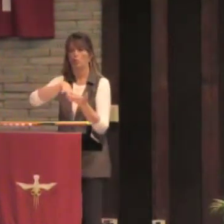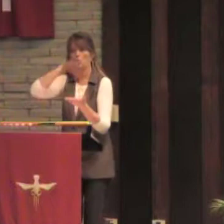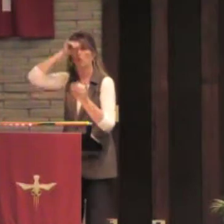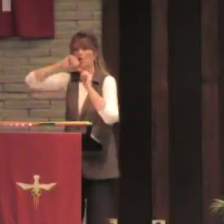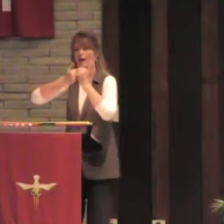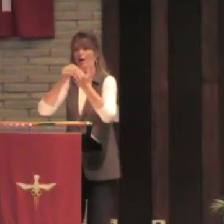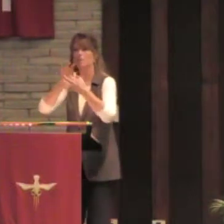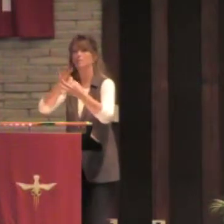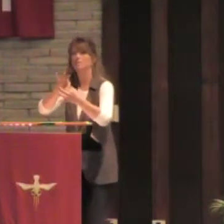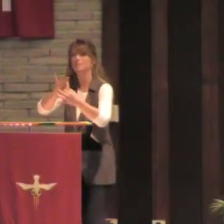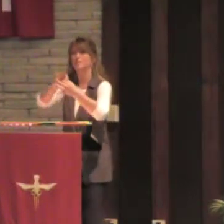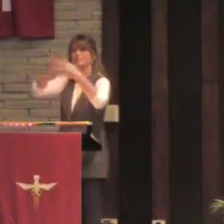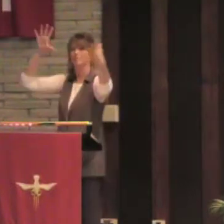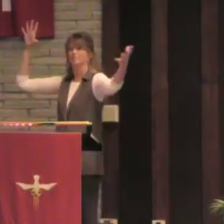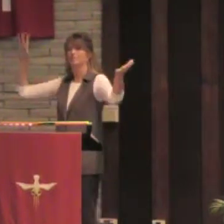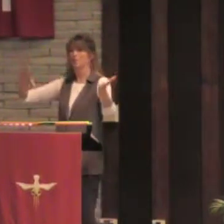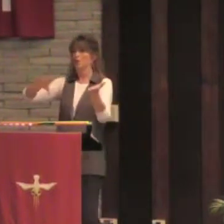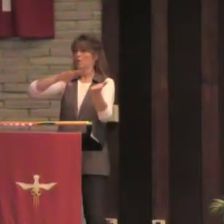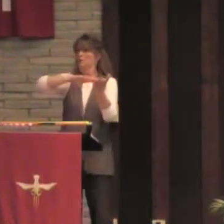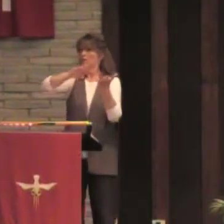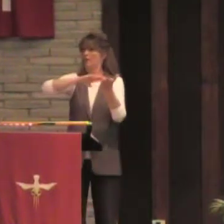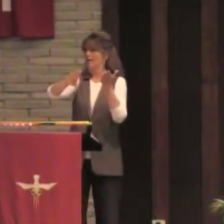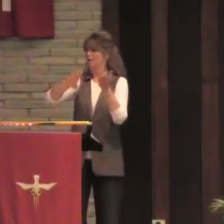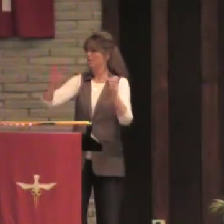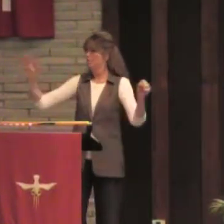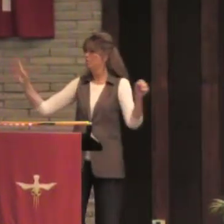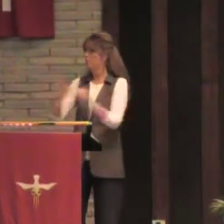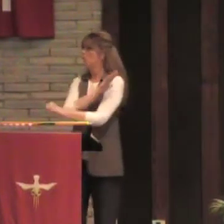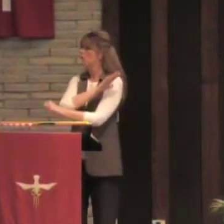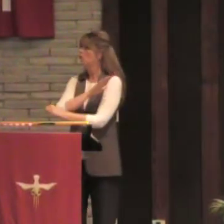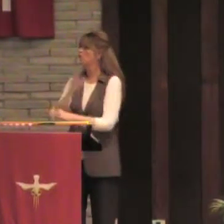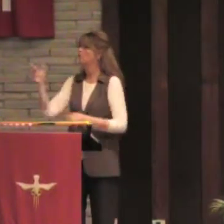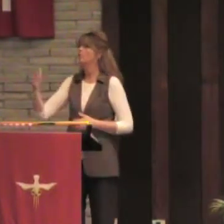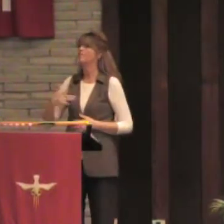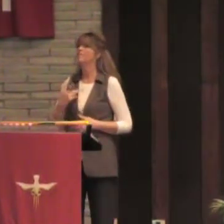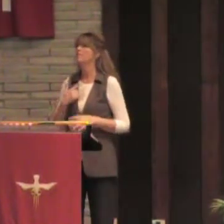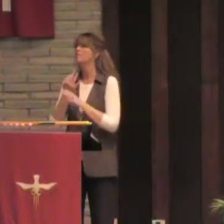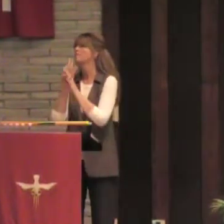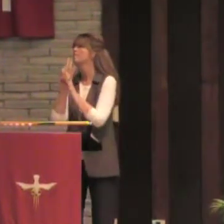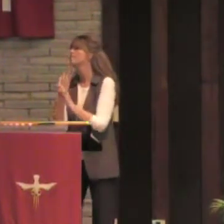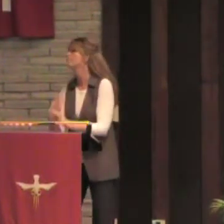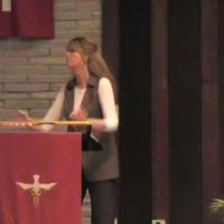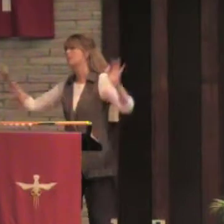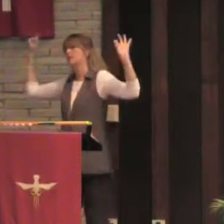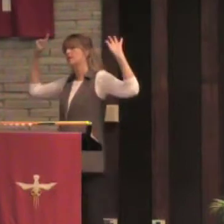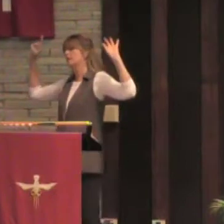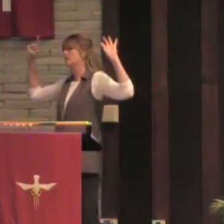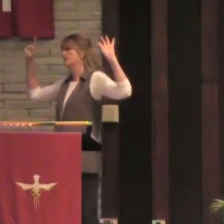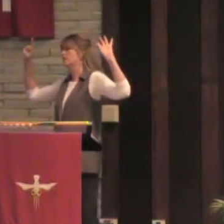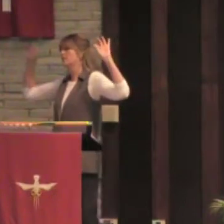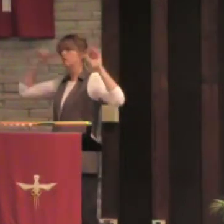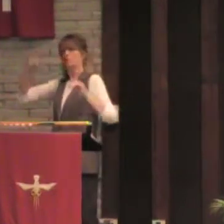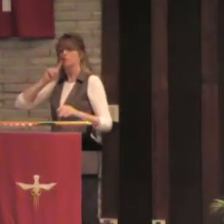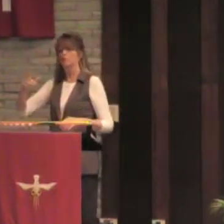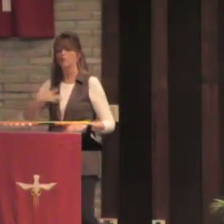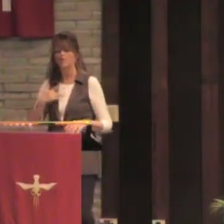sad. Now, when you learn how to let go and forgive completely, those people